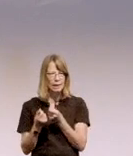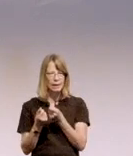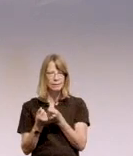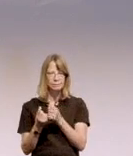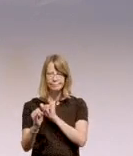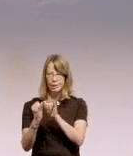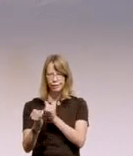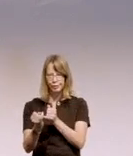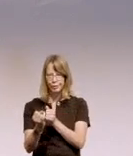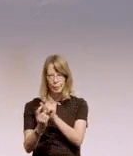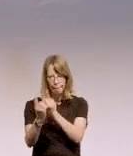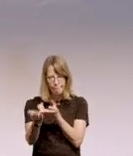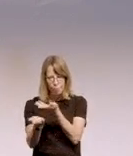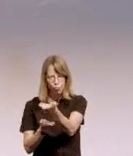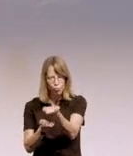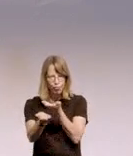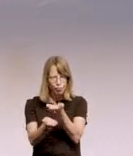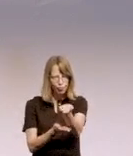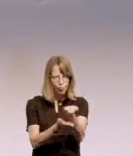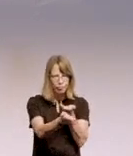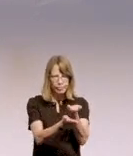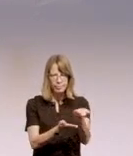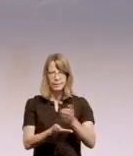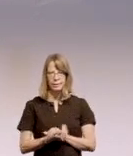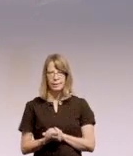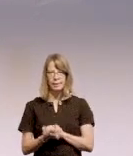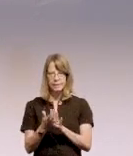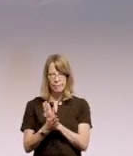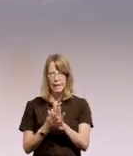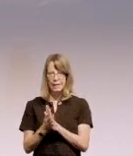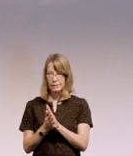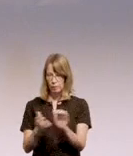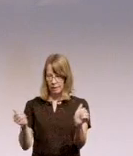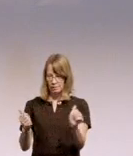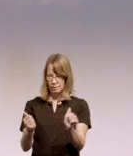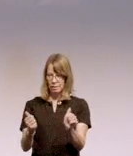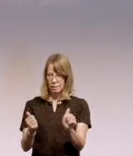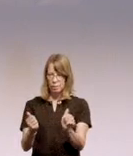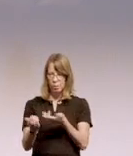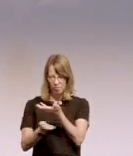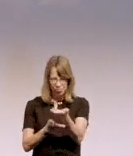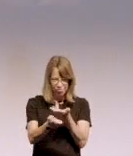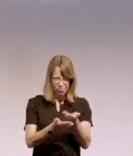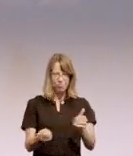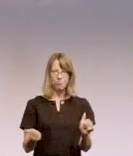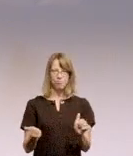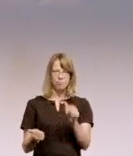then conducting those interviews allows us to produce two artifacts, well, in the case of the NDIA, two very important